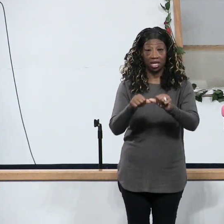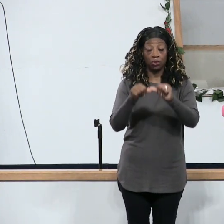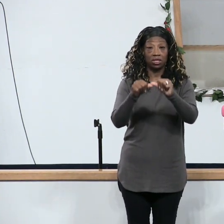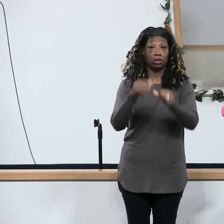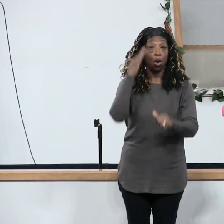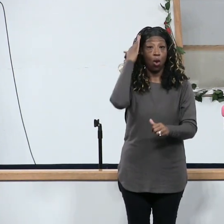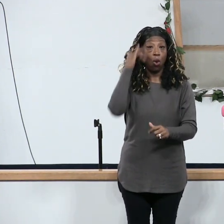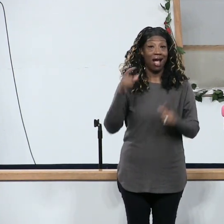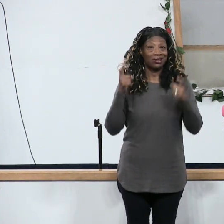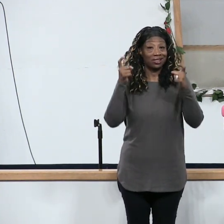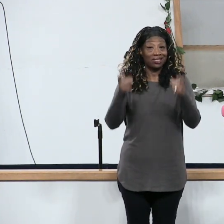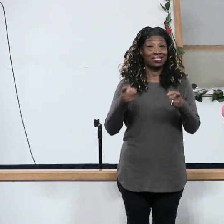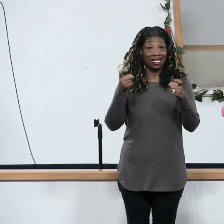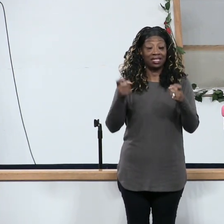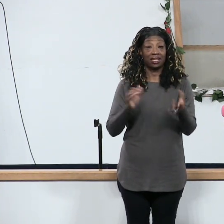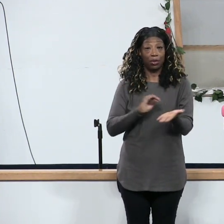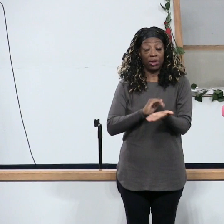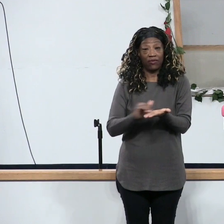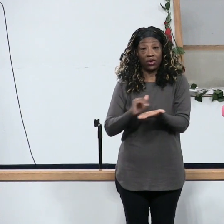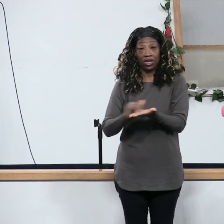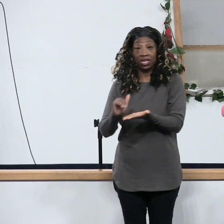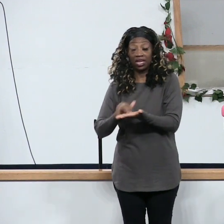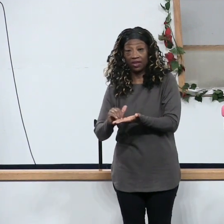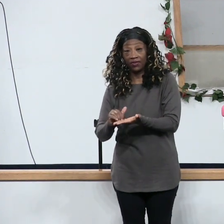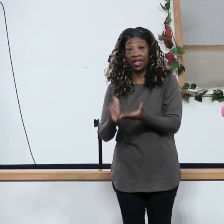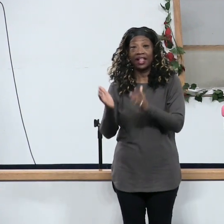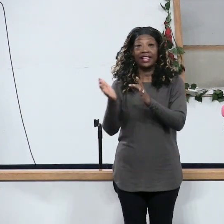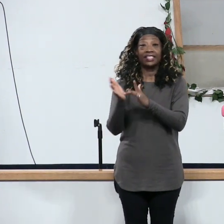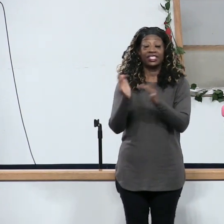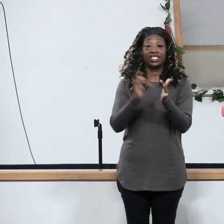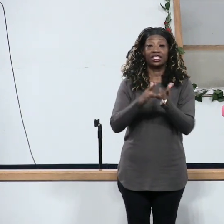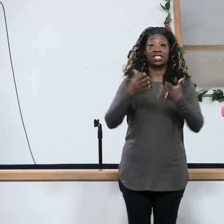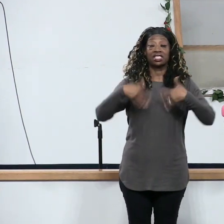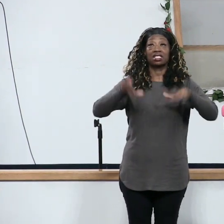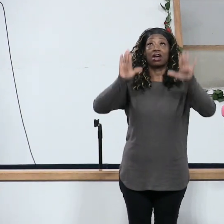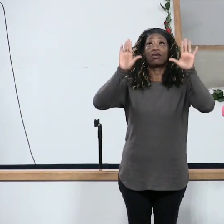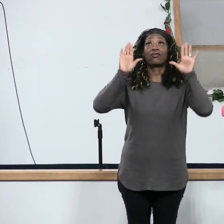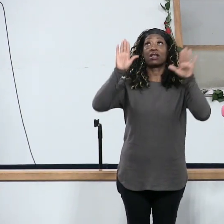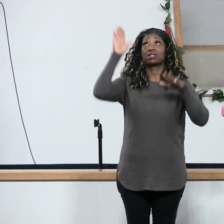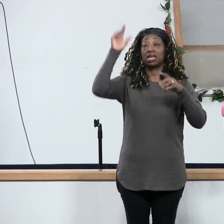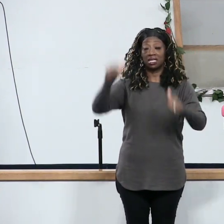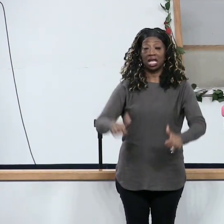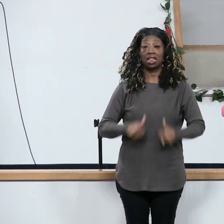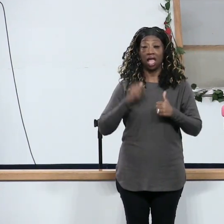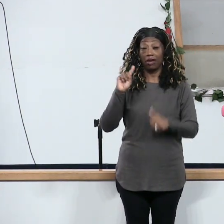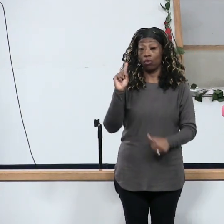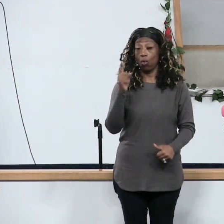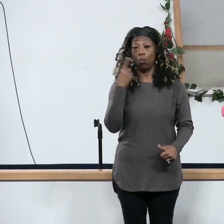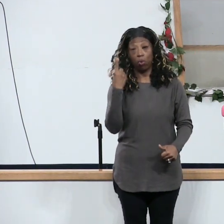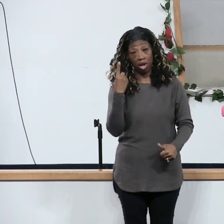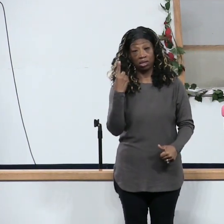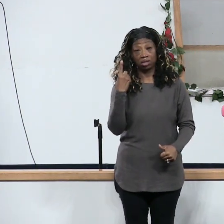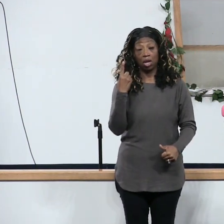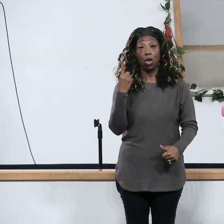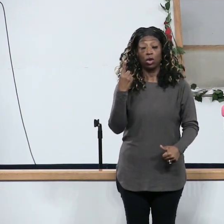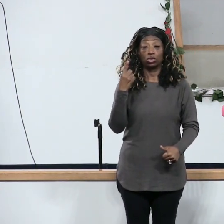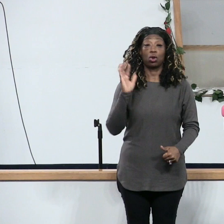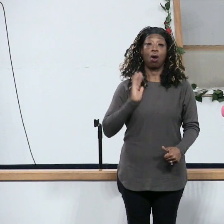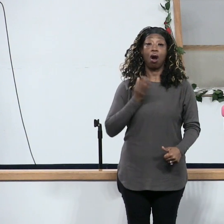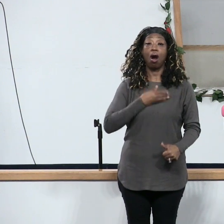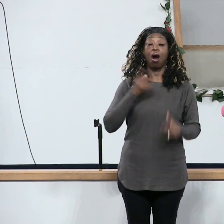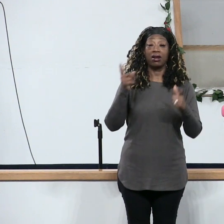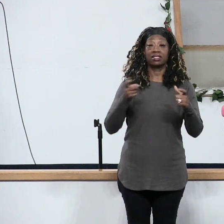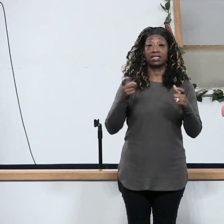can be forgiven, Jesus sacrificed his life once so that our sins can be forgiven forever.